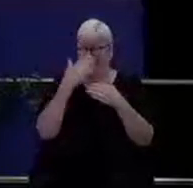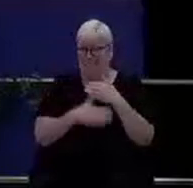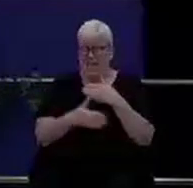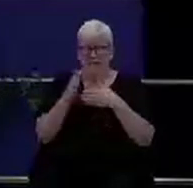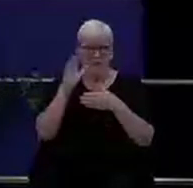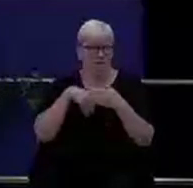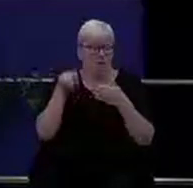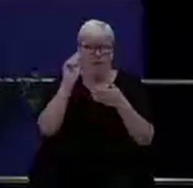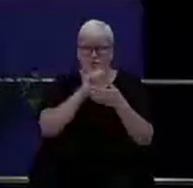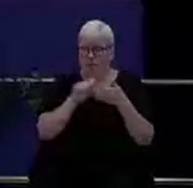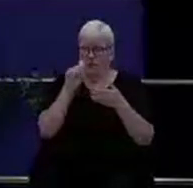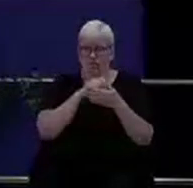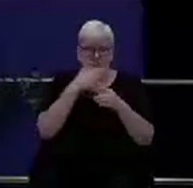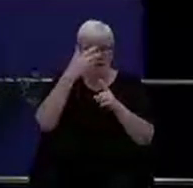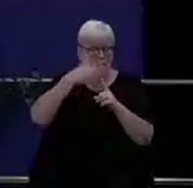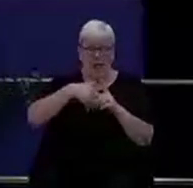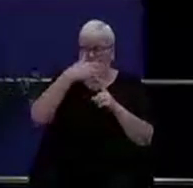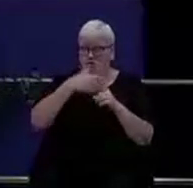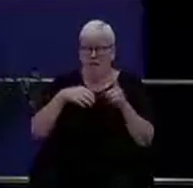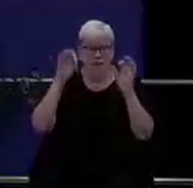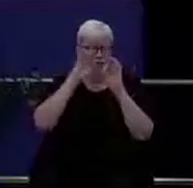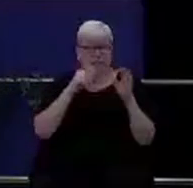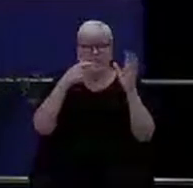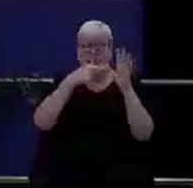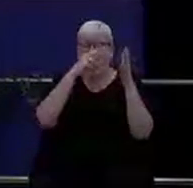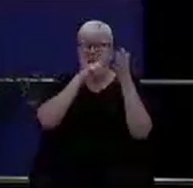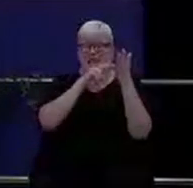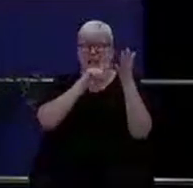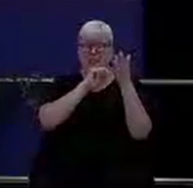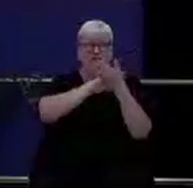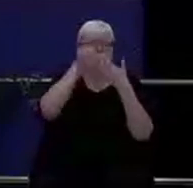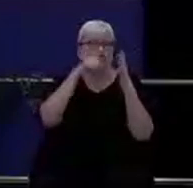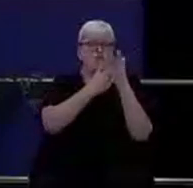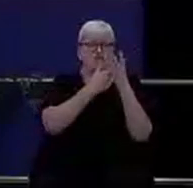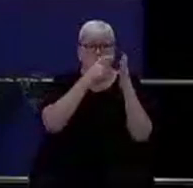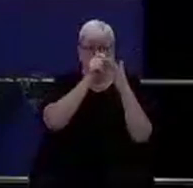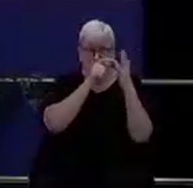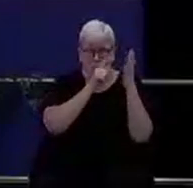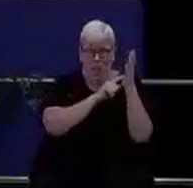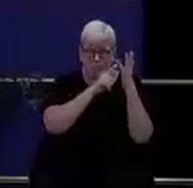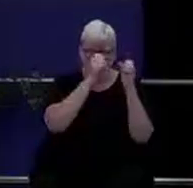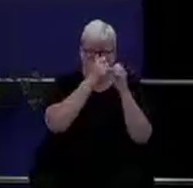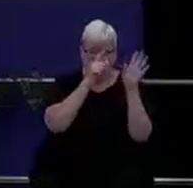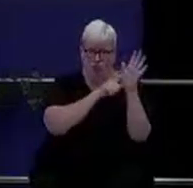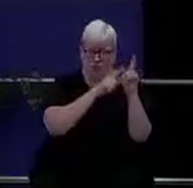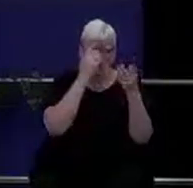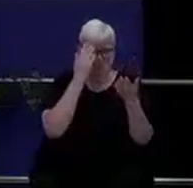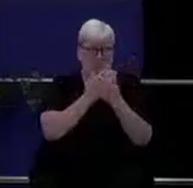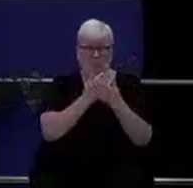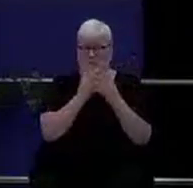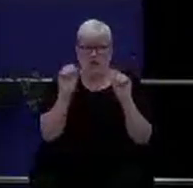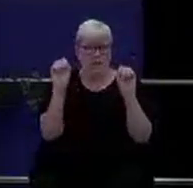literature background at all, so I'd been in anthropology and filmmaking, and so I was only sort of vaguely aware of this nature writing